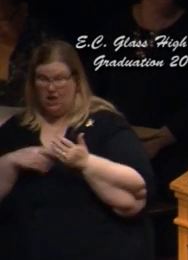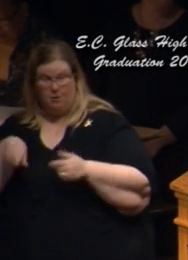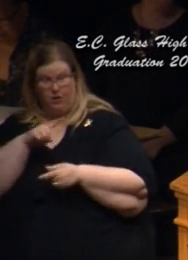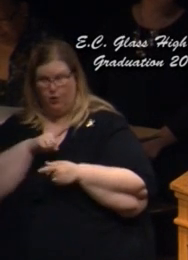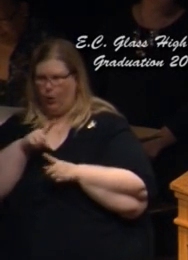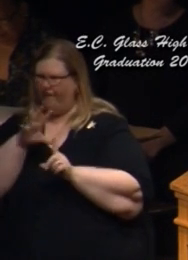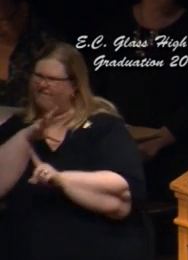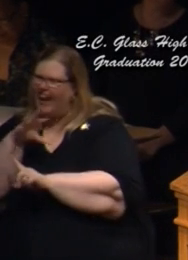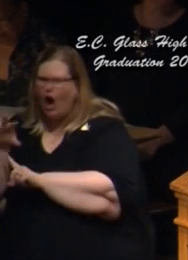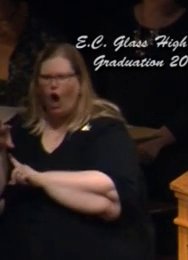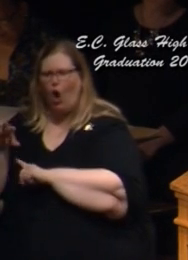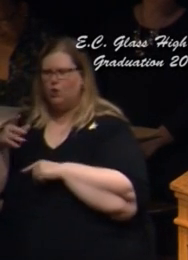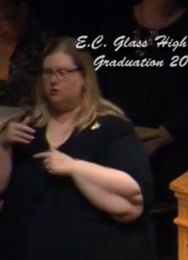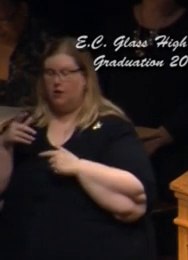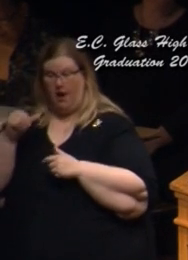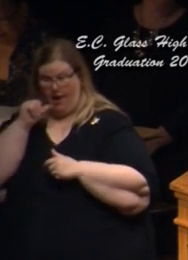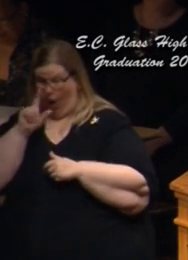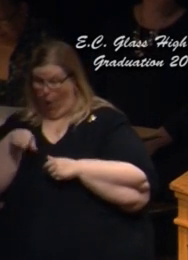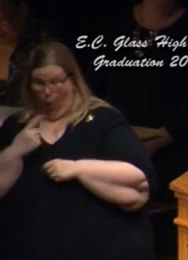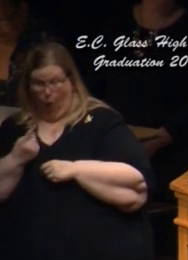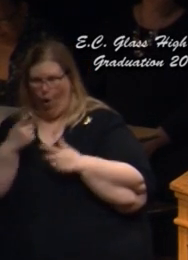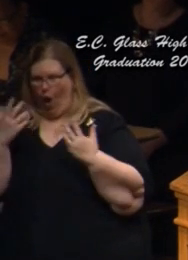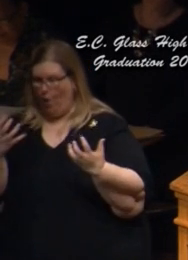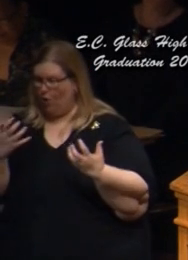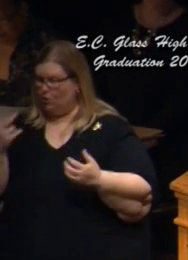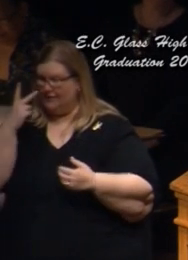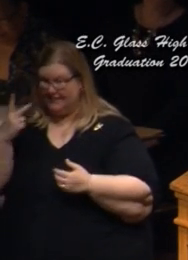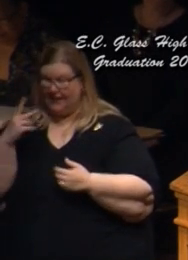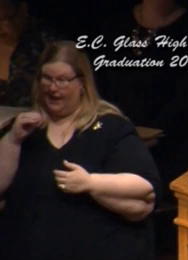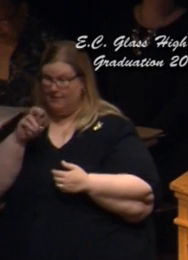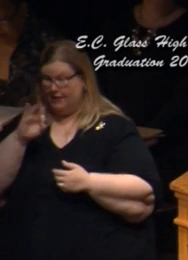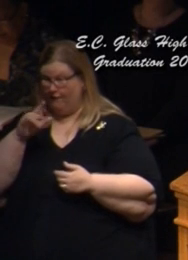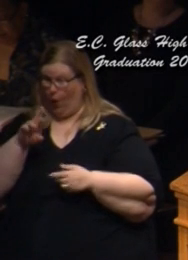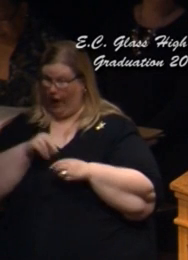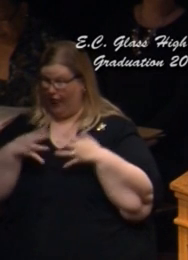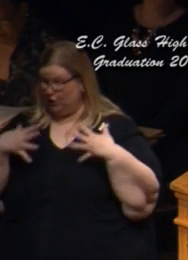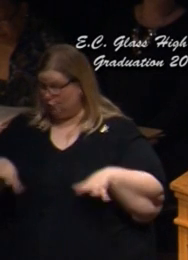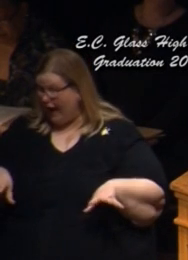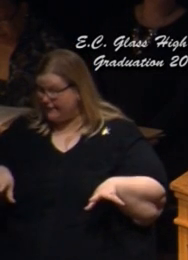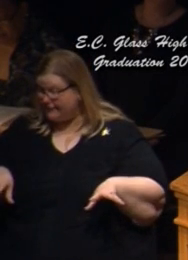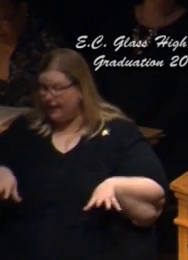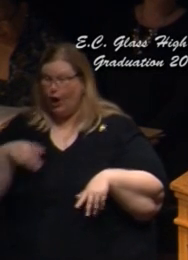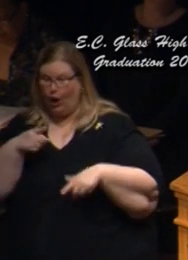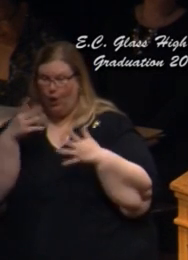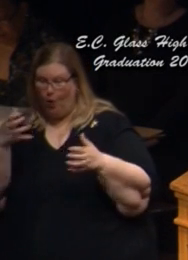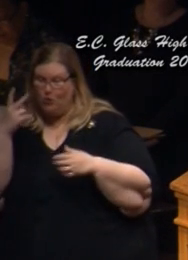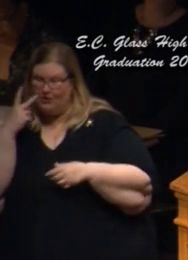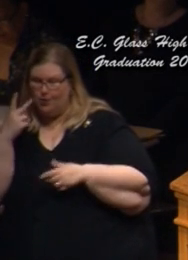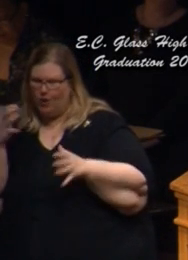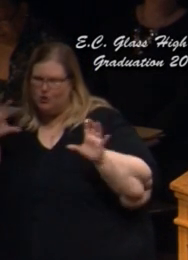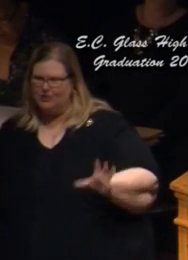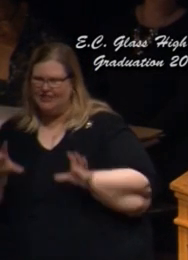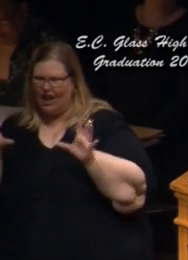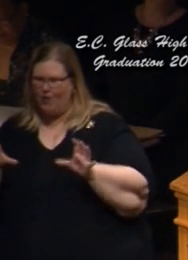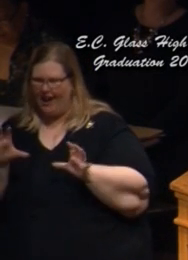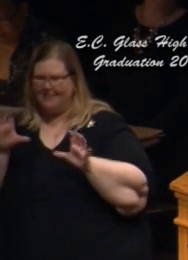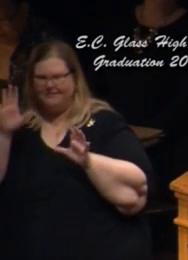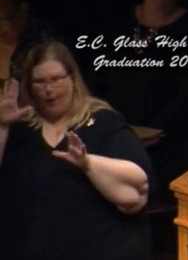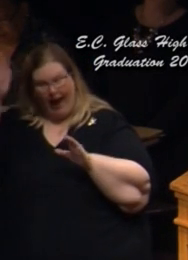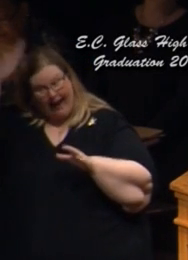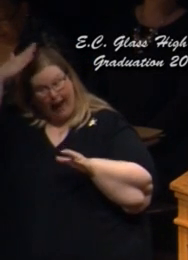made videos. Not only did you want to see Miss Flora in that dress, you also wanted to decorate your